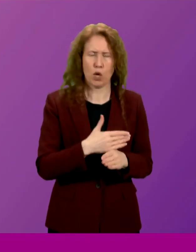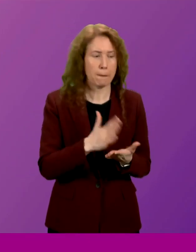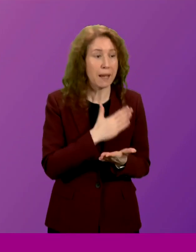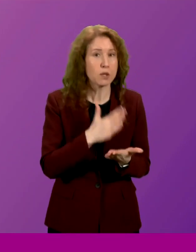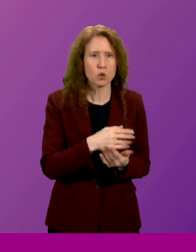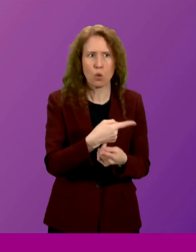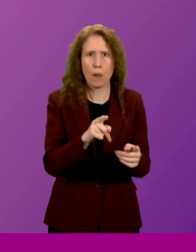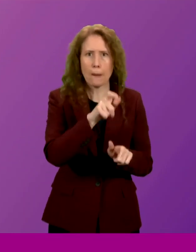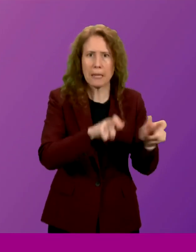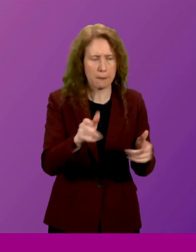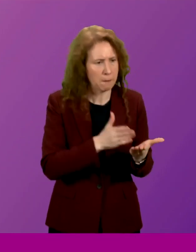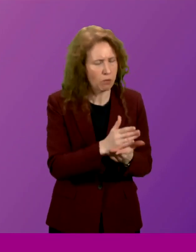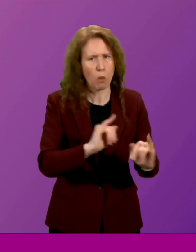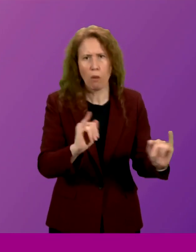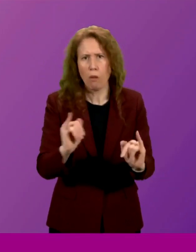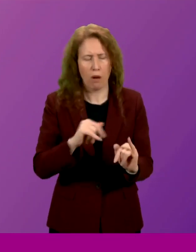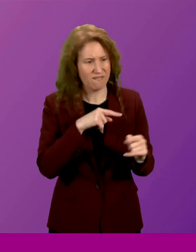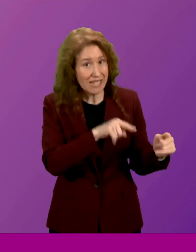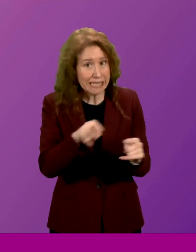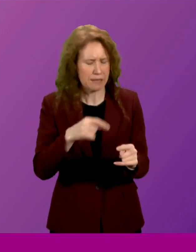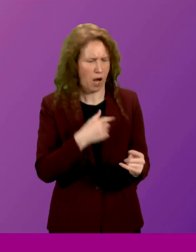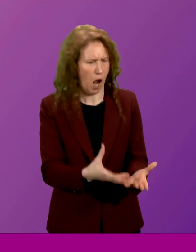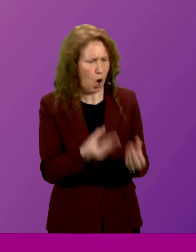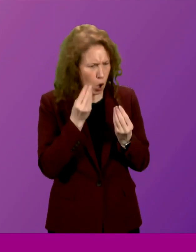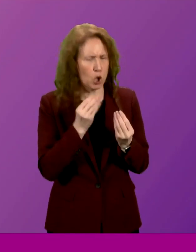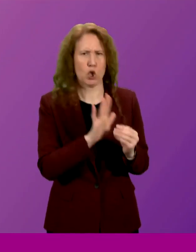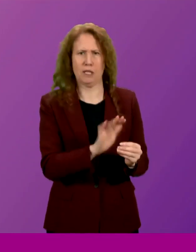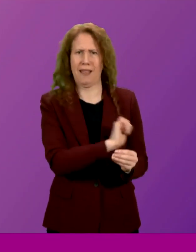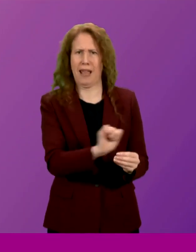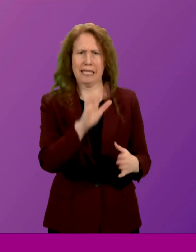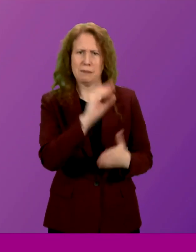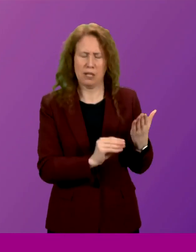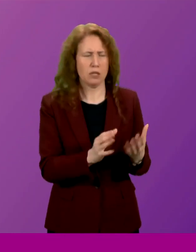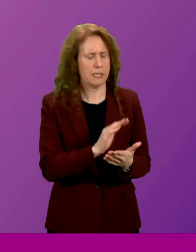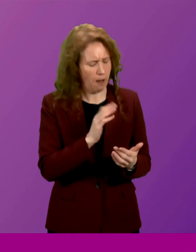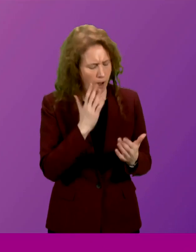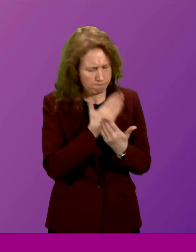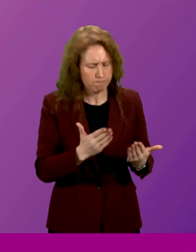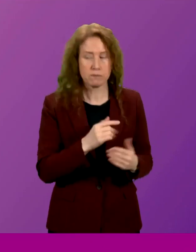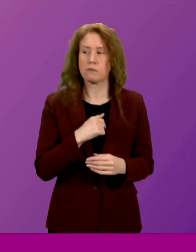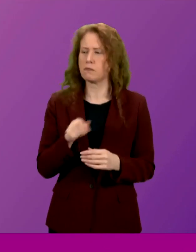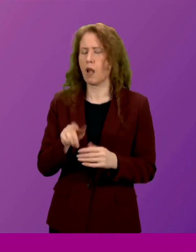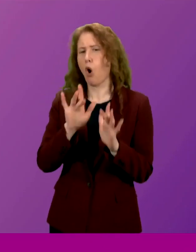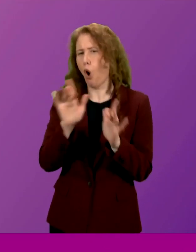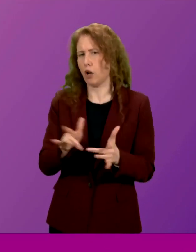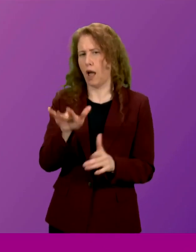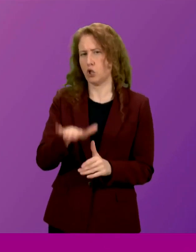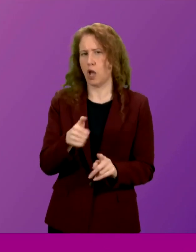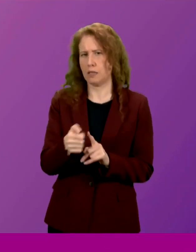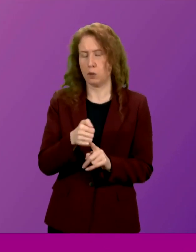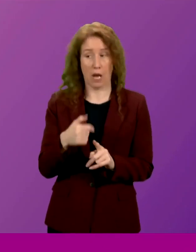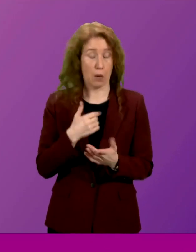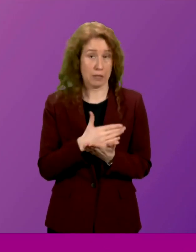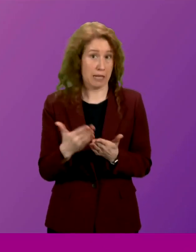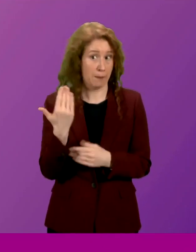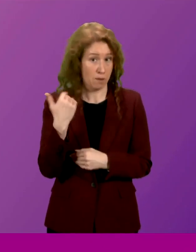voices of victims are heard loud and clear in our society. Now, on the question of online child abuse, I was clear in